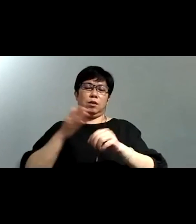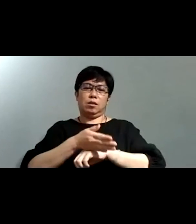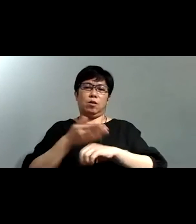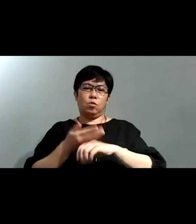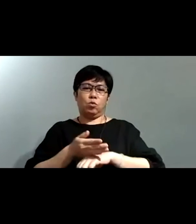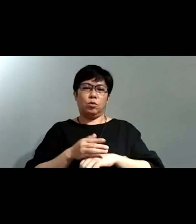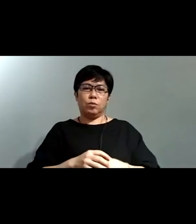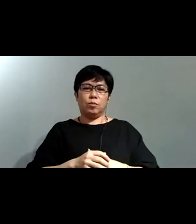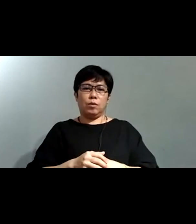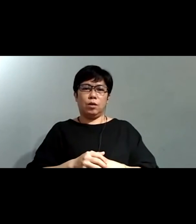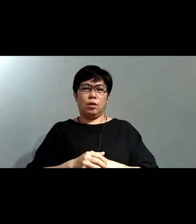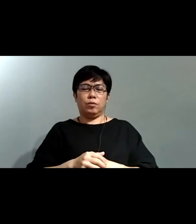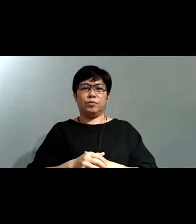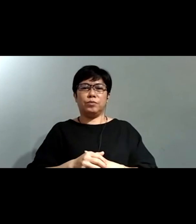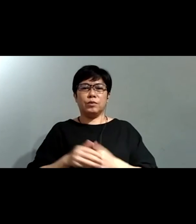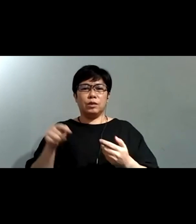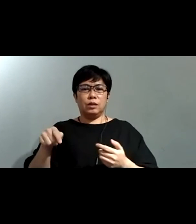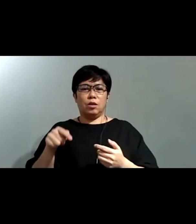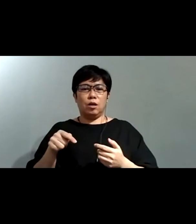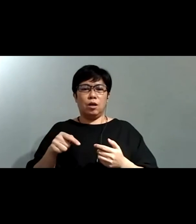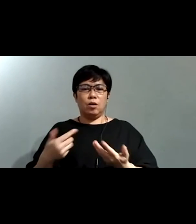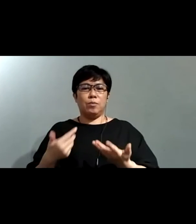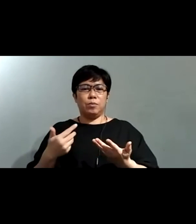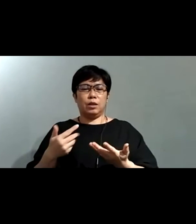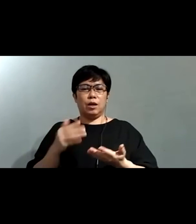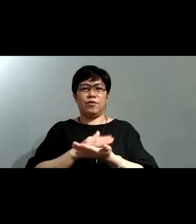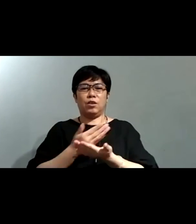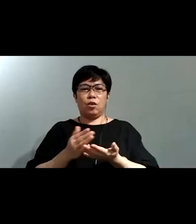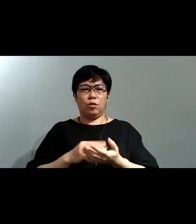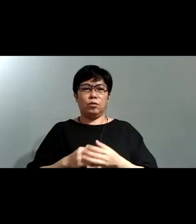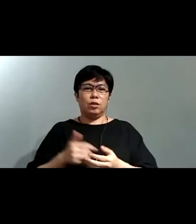essential. That is what I have to say. Thank you. Yeah, thank you, Dr. Zhou.